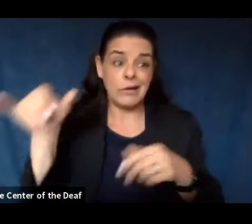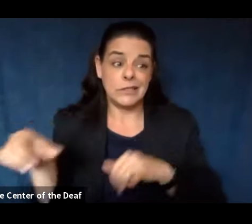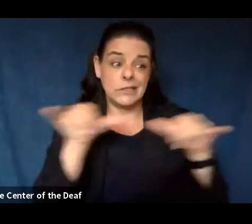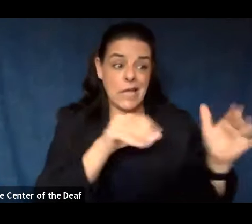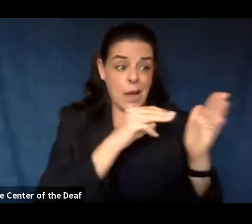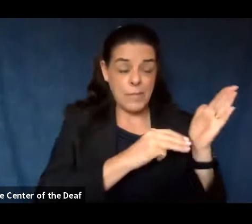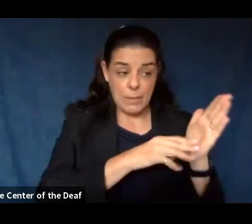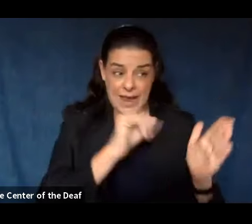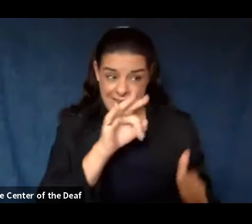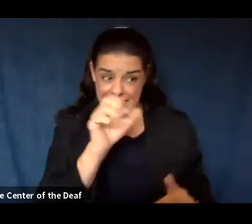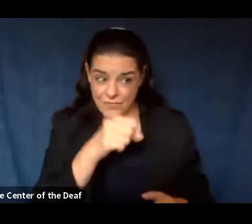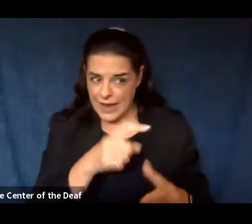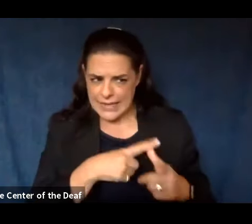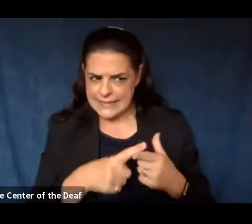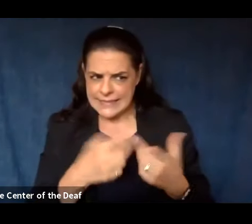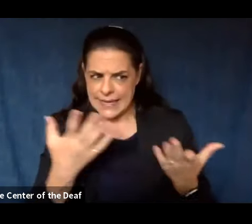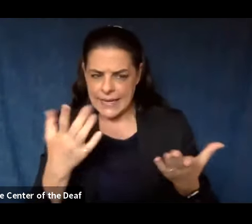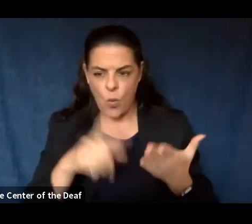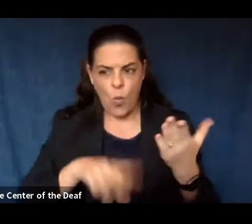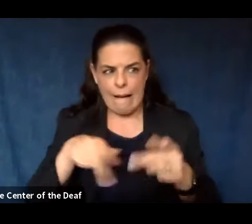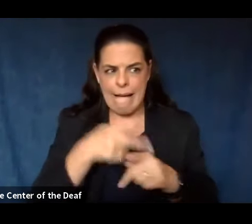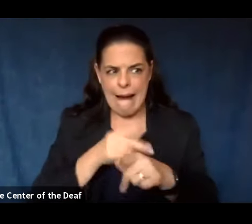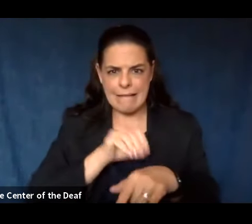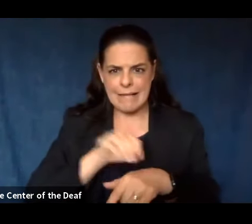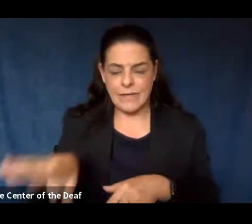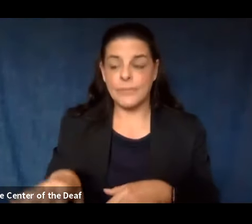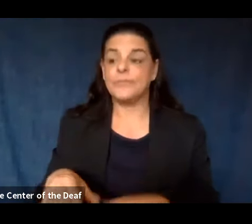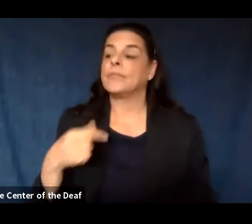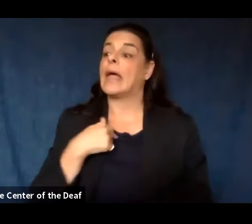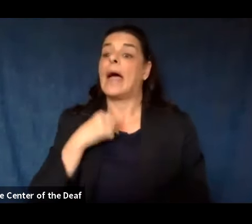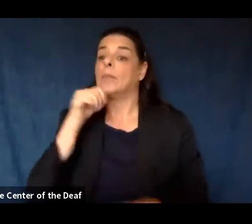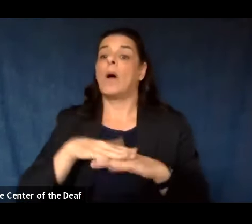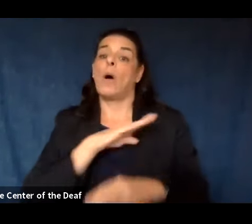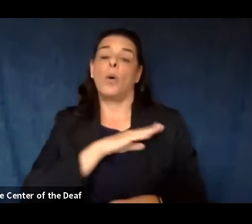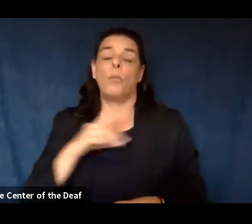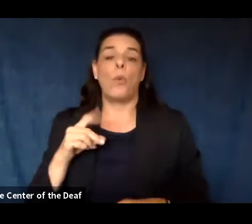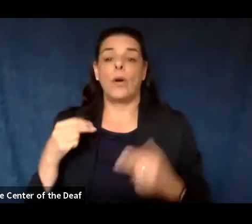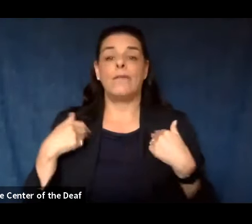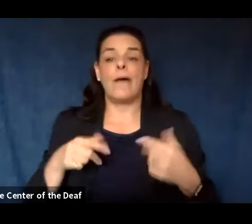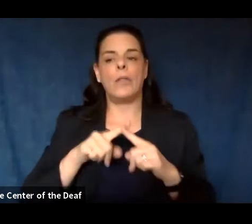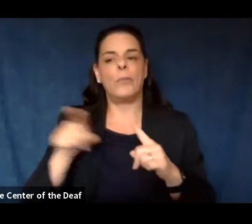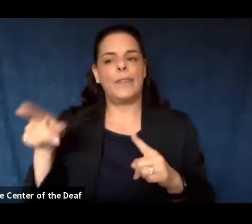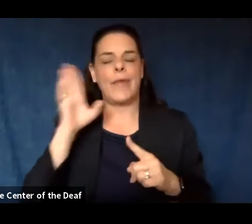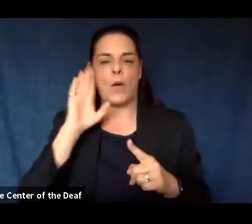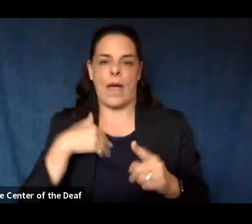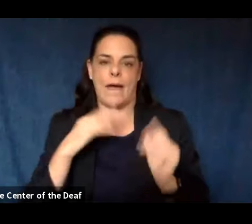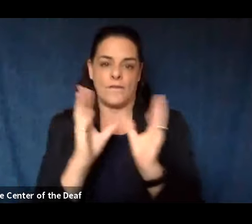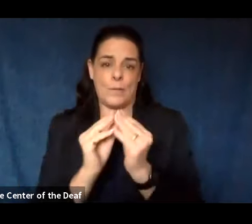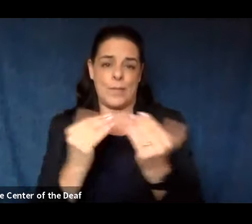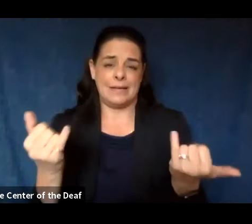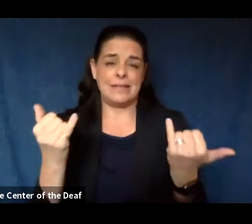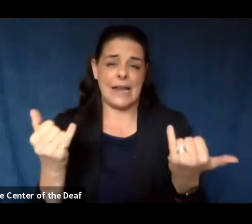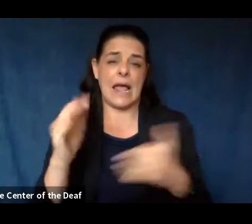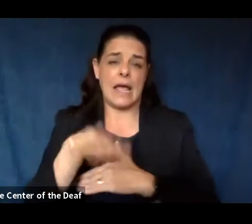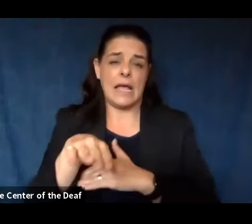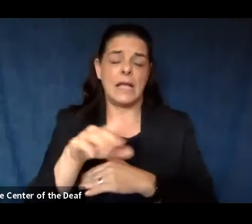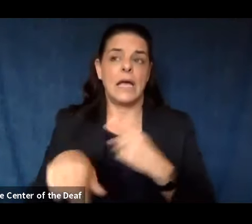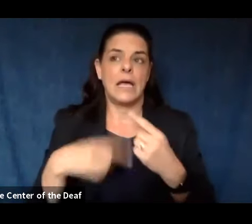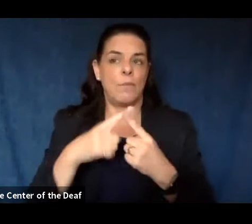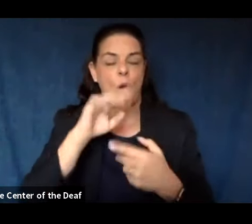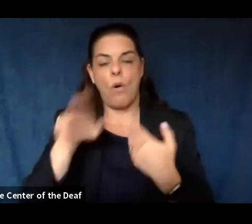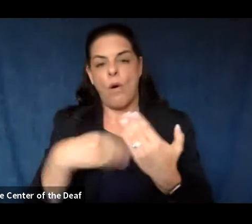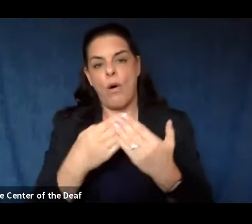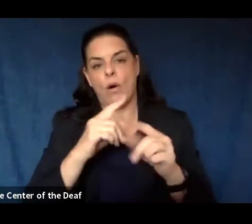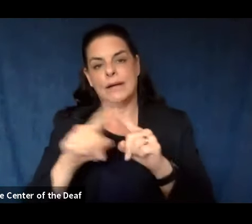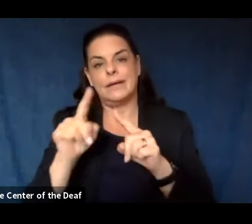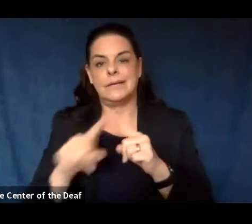be? So we're going to be having a conversation. I'm not on the Board of Health, but they'll be having a conversation today about all of the